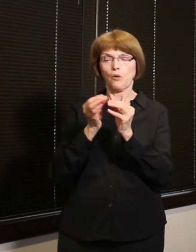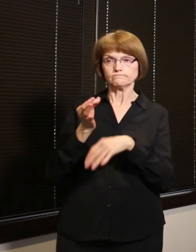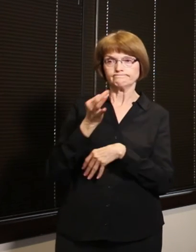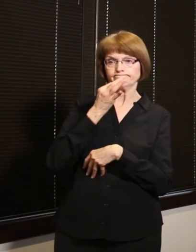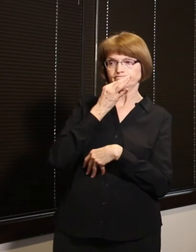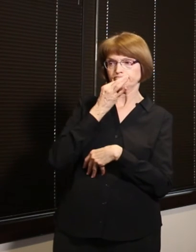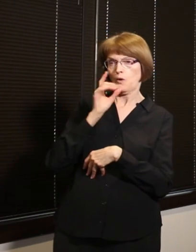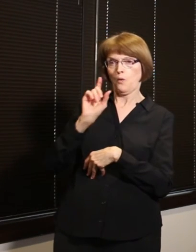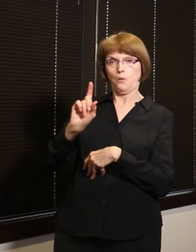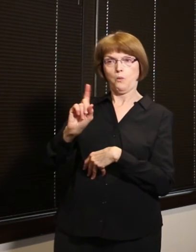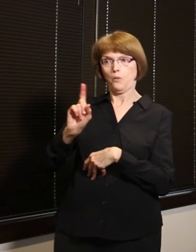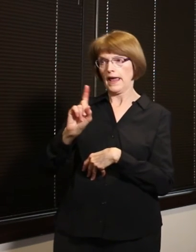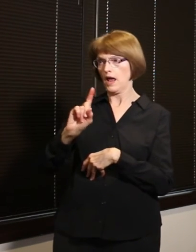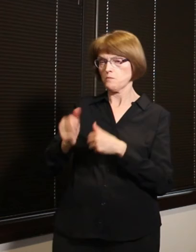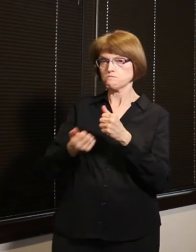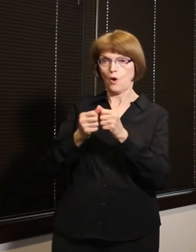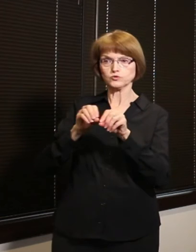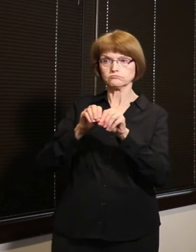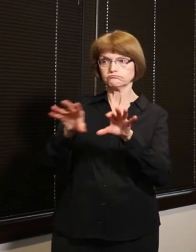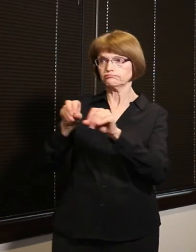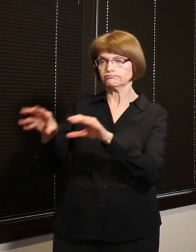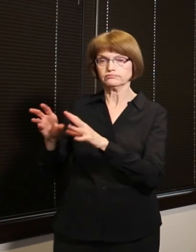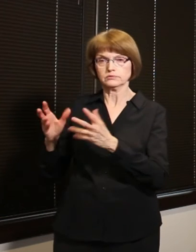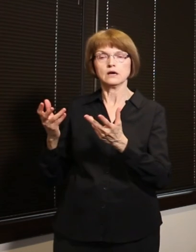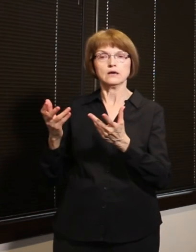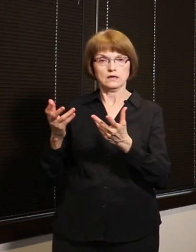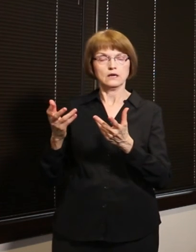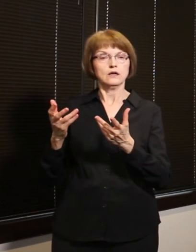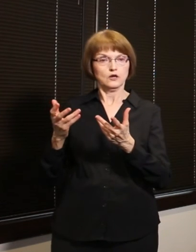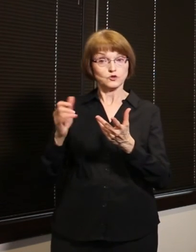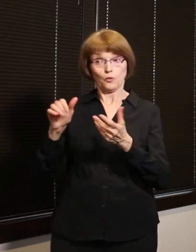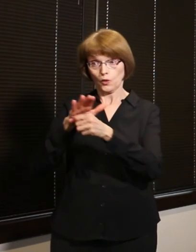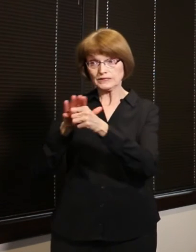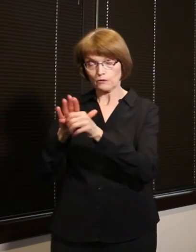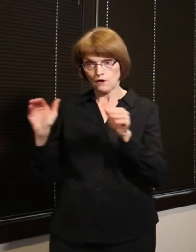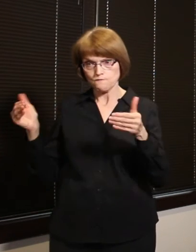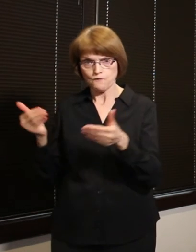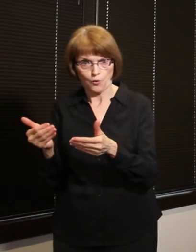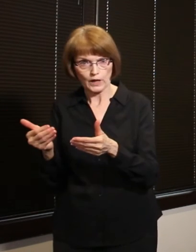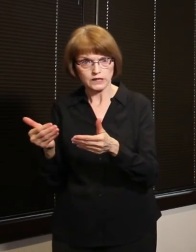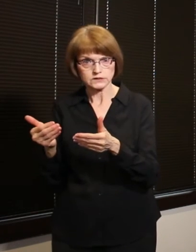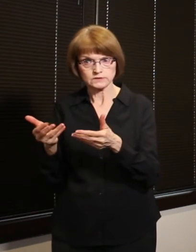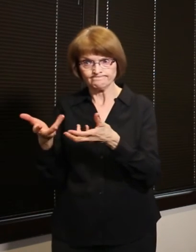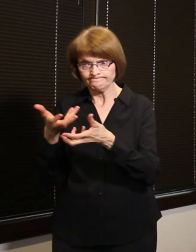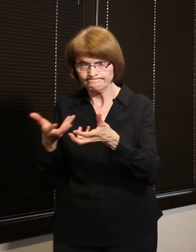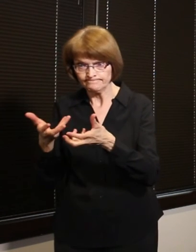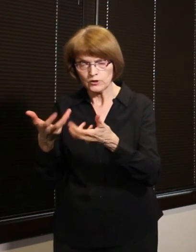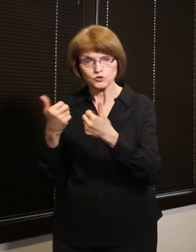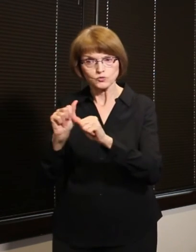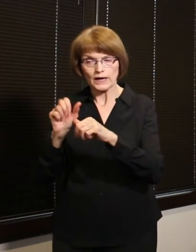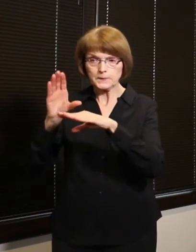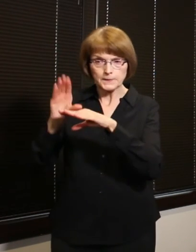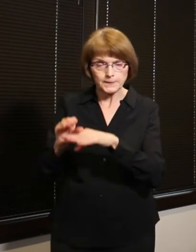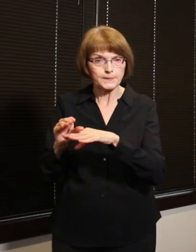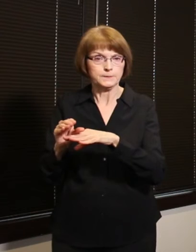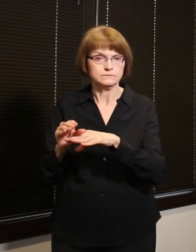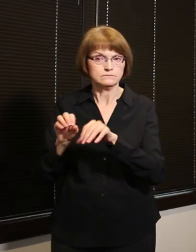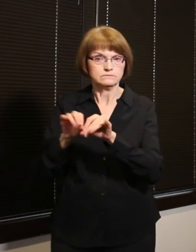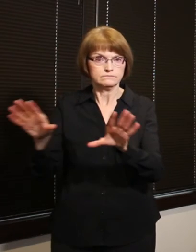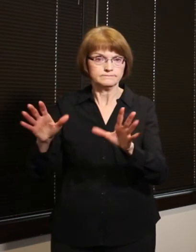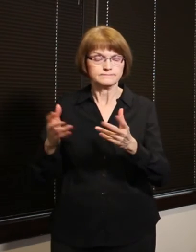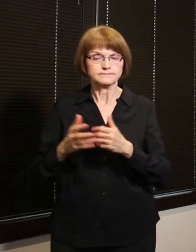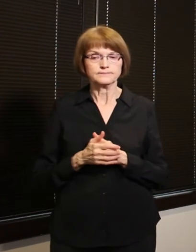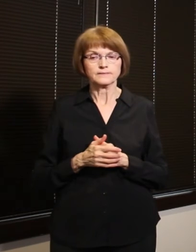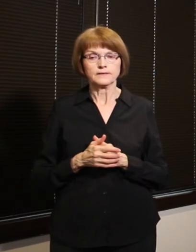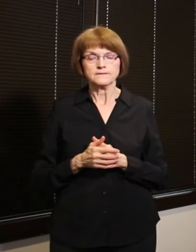where transmission is occurring, that we can then focus efforts on those areas to really drive transmission down. If you